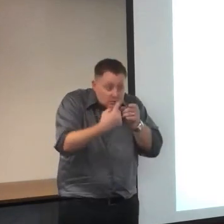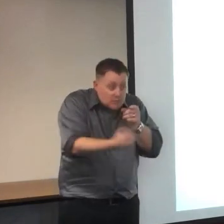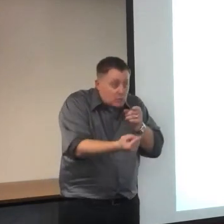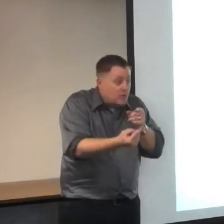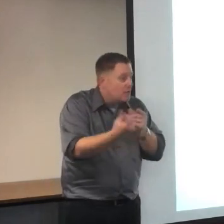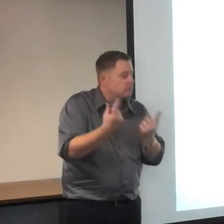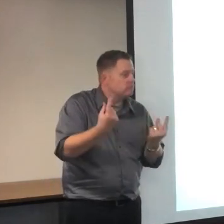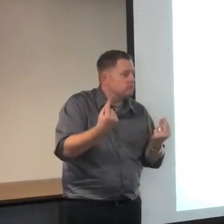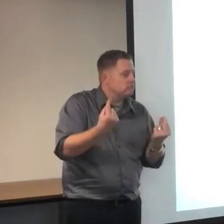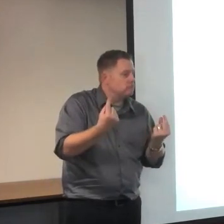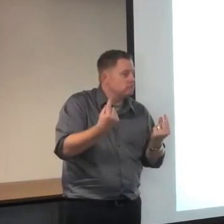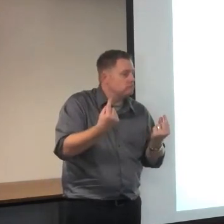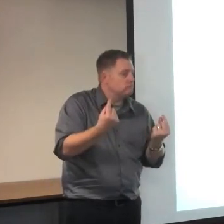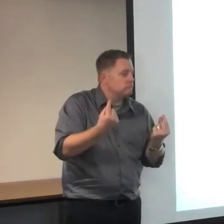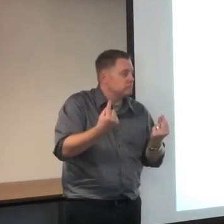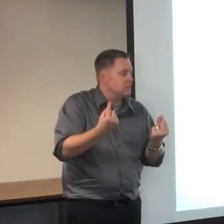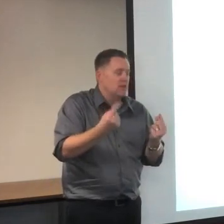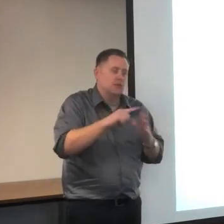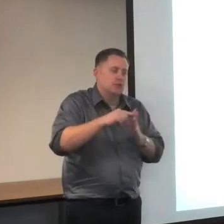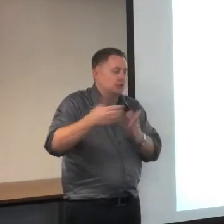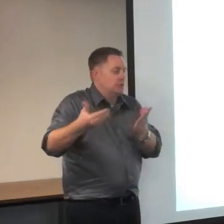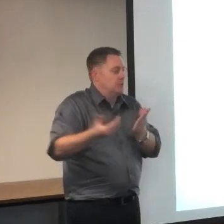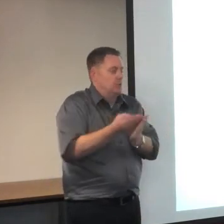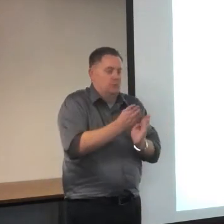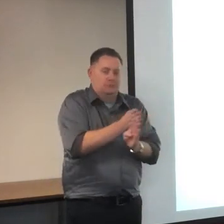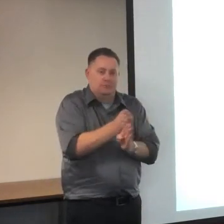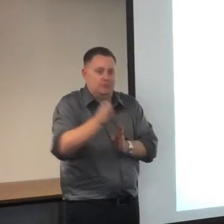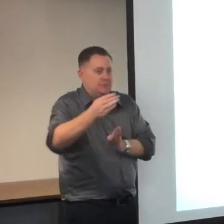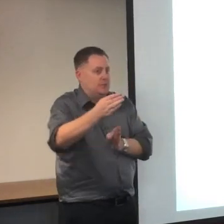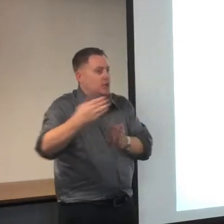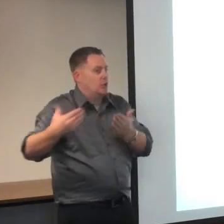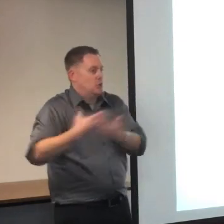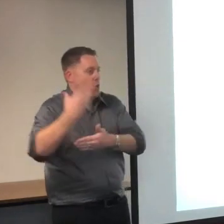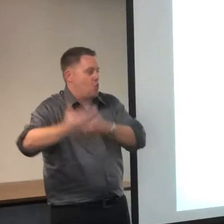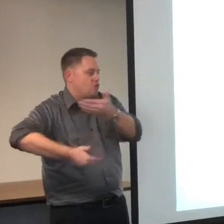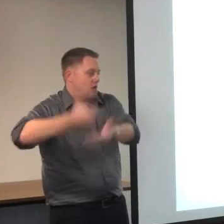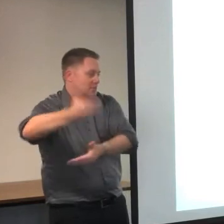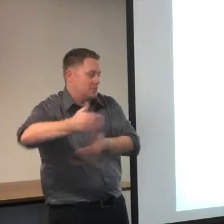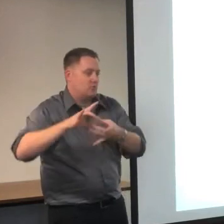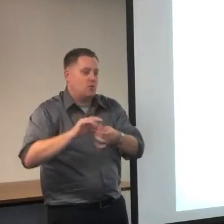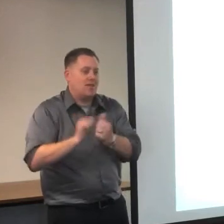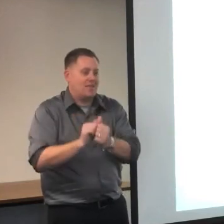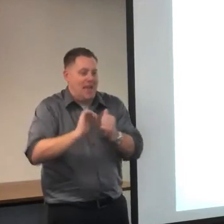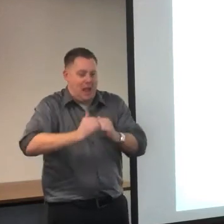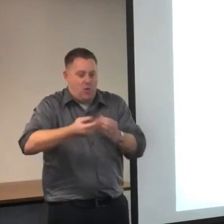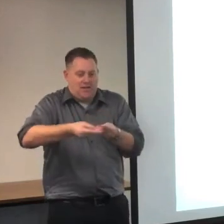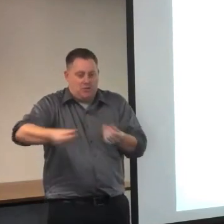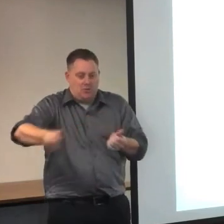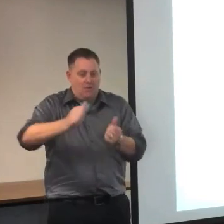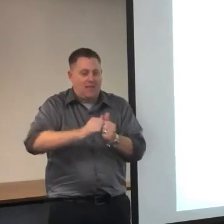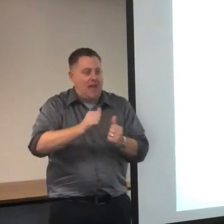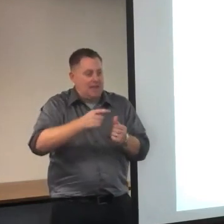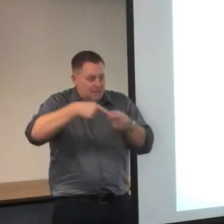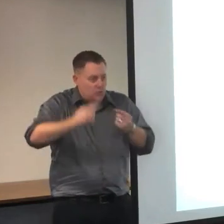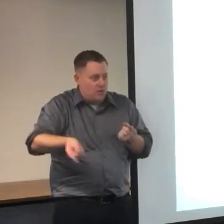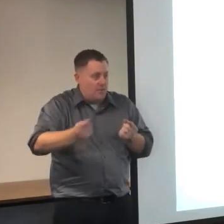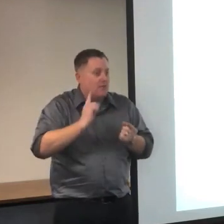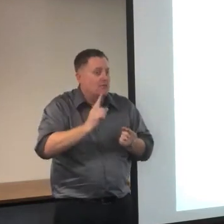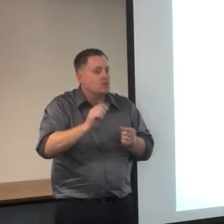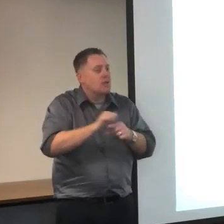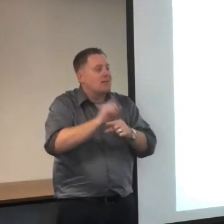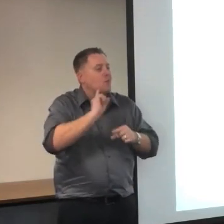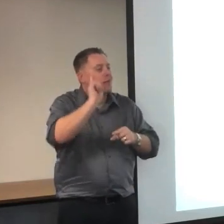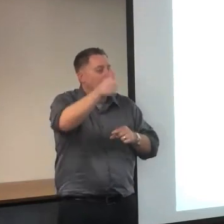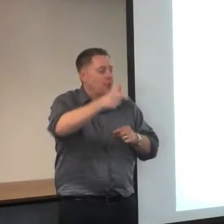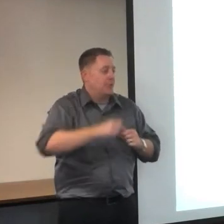disagrees, it kicks off a whole new process in terms of how we resolve disagreements, and that's a training for a later date.